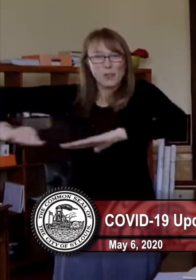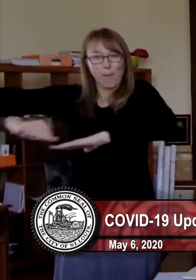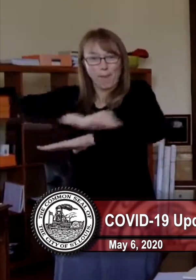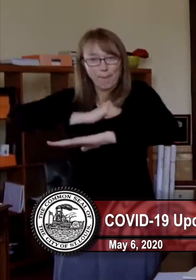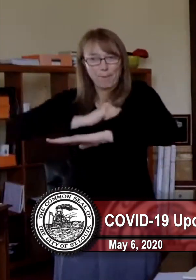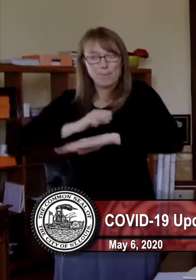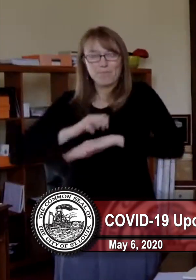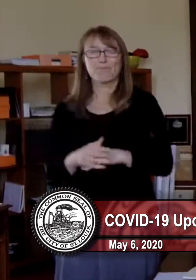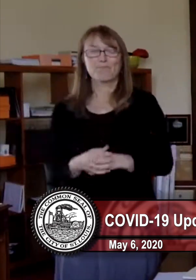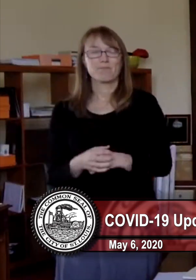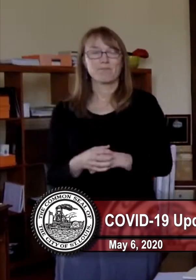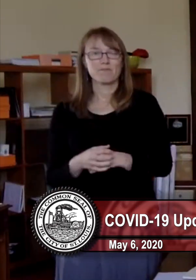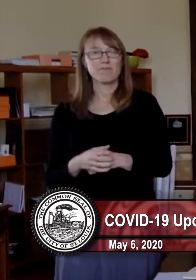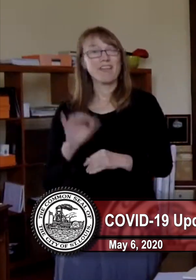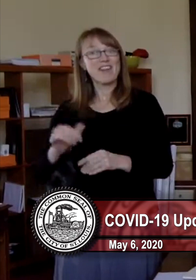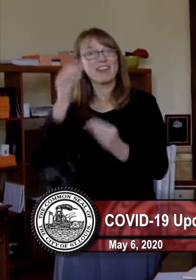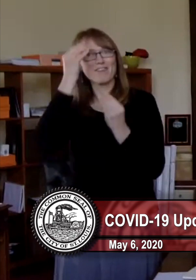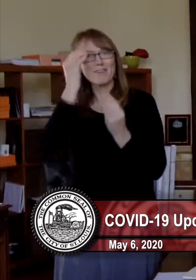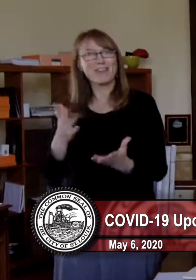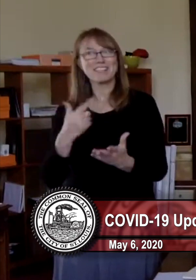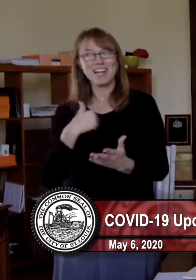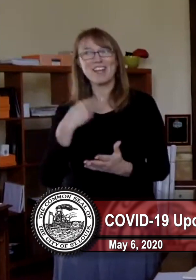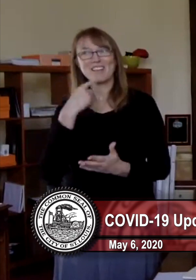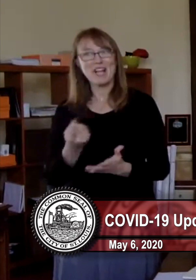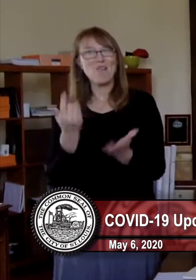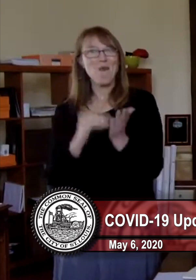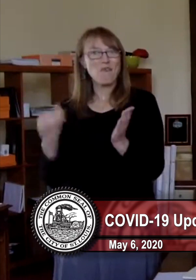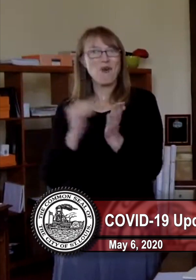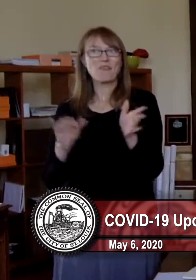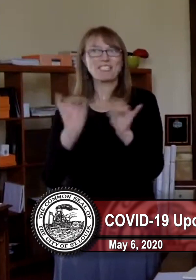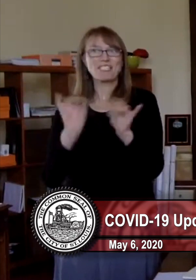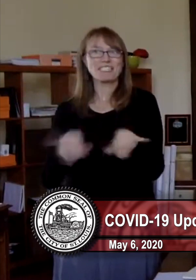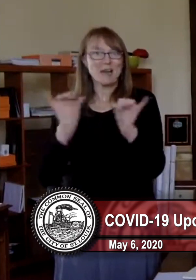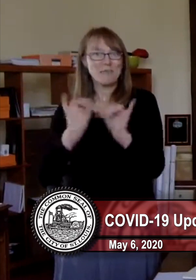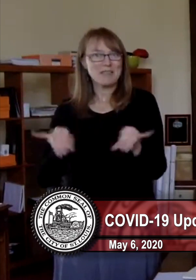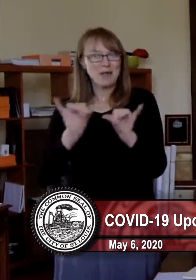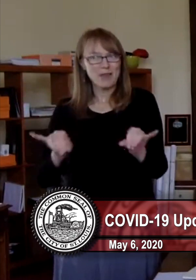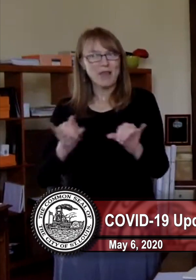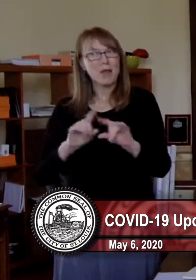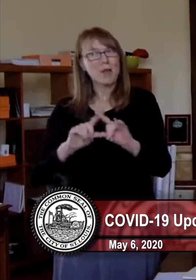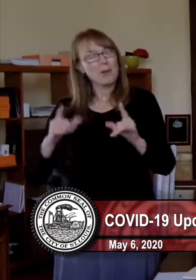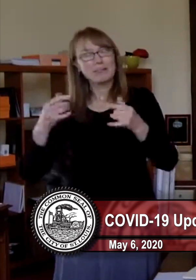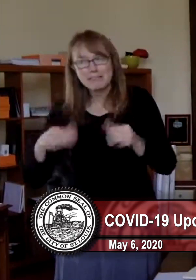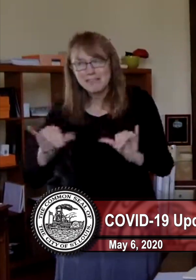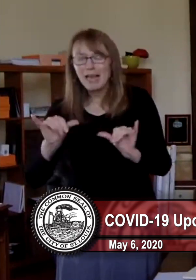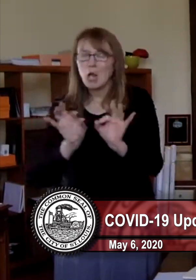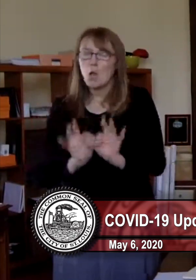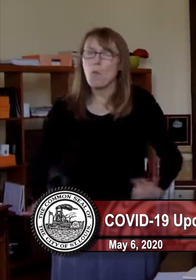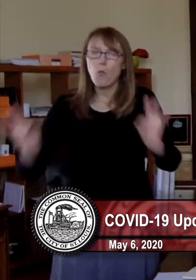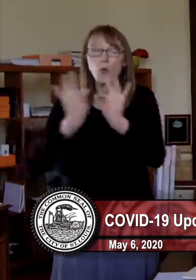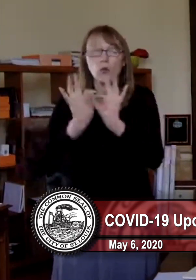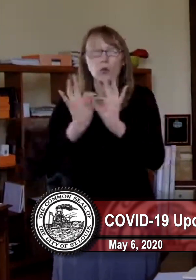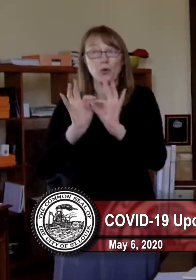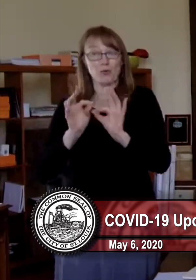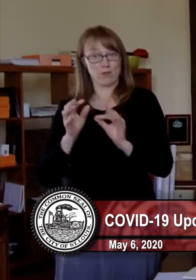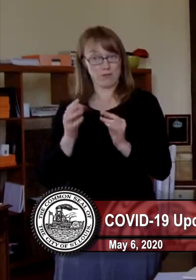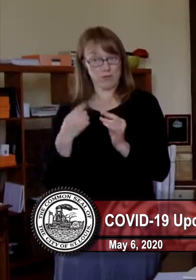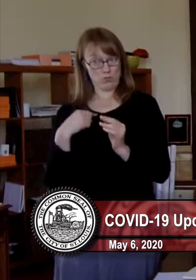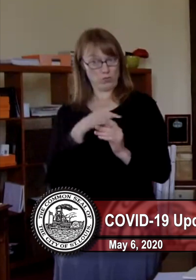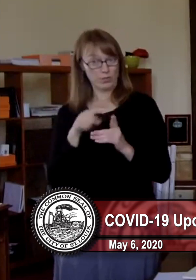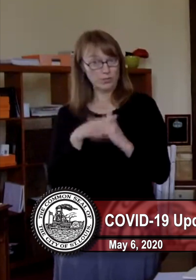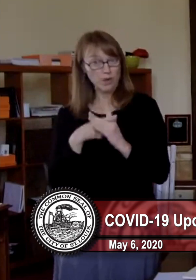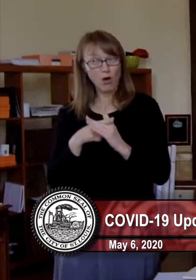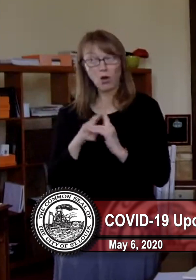times, but as we begin to ease back into work, things like cleaning work surfaces is going to